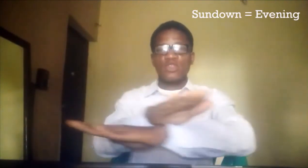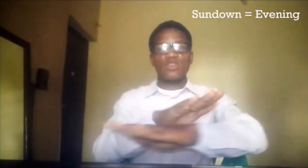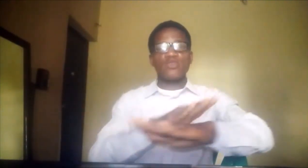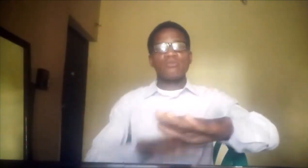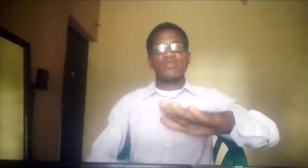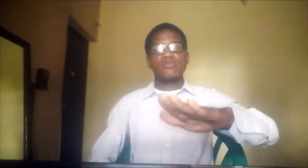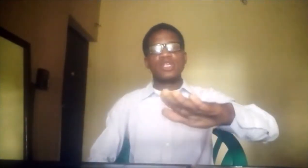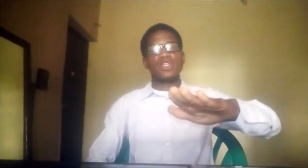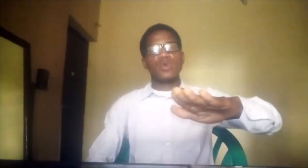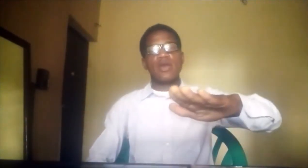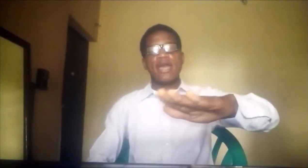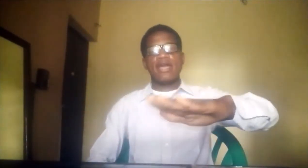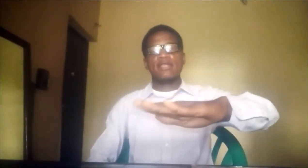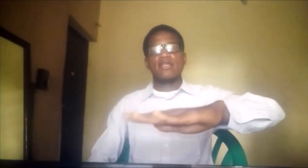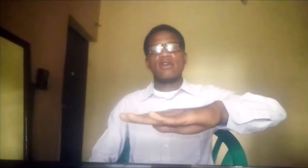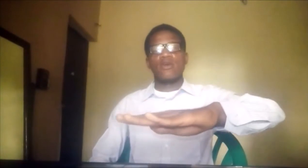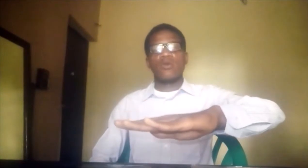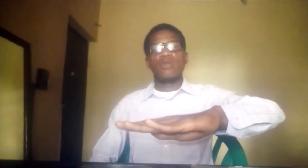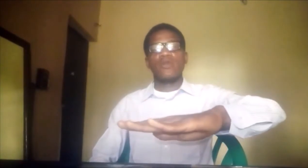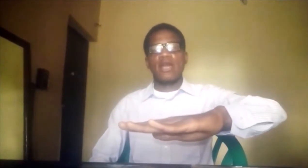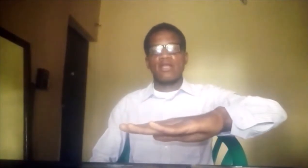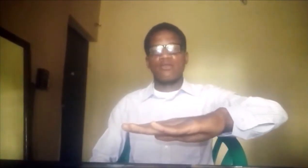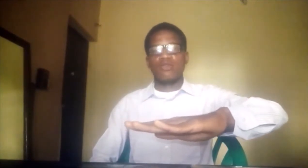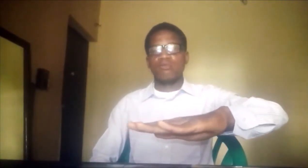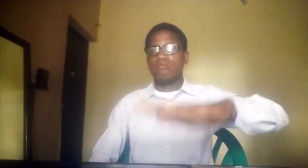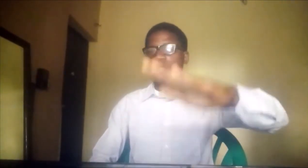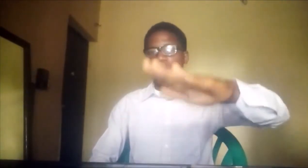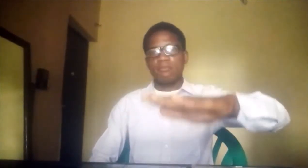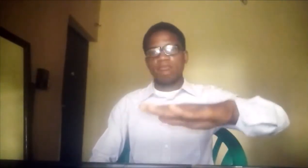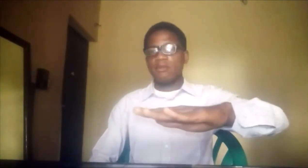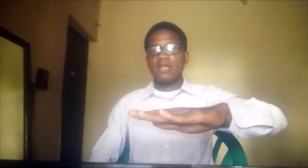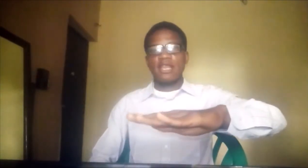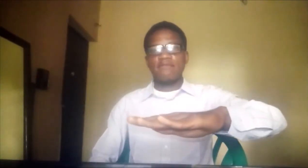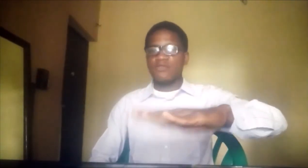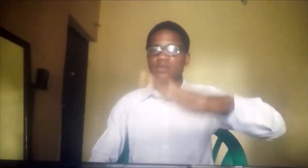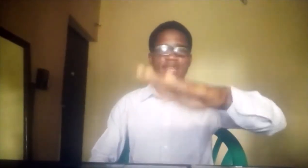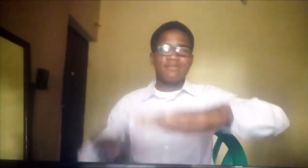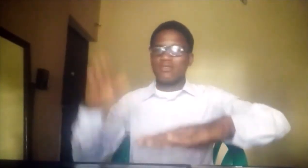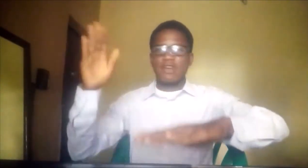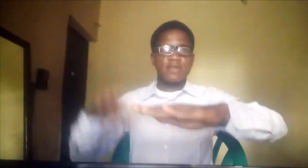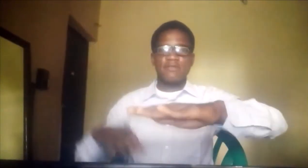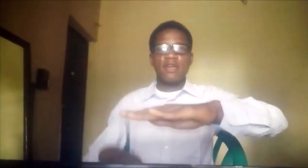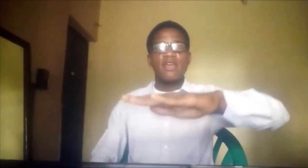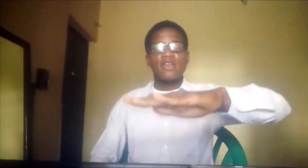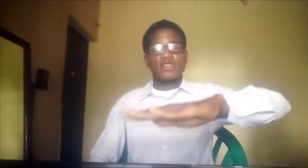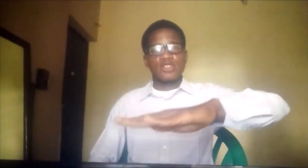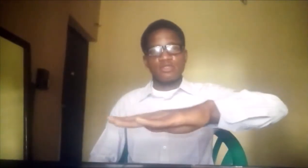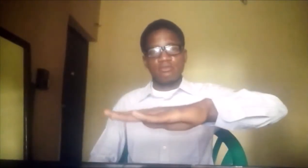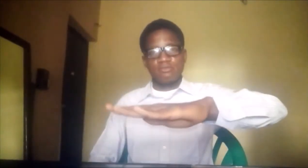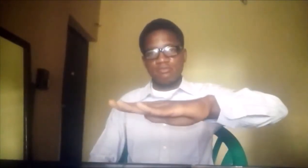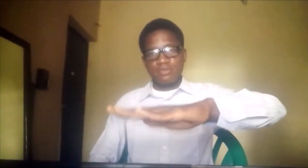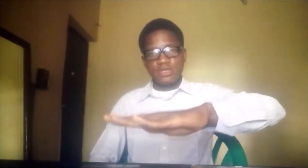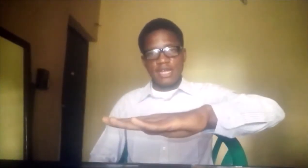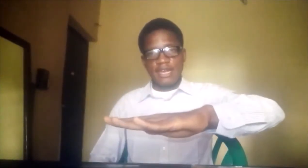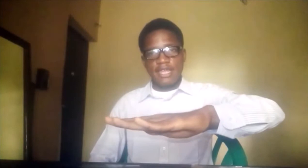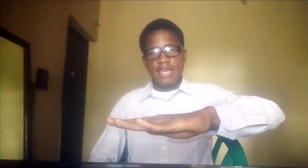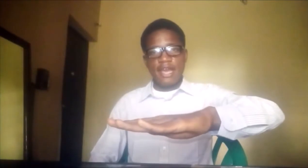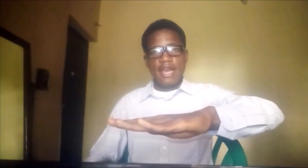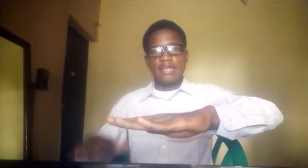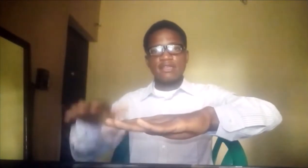you stretch your hand, one of your hands forward, maybe the left if you're left or right, whatever. Just put this hand here and put